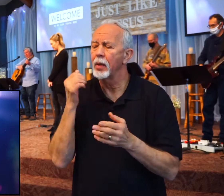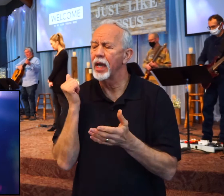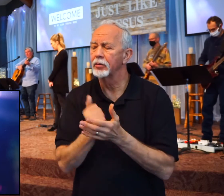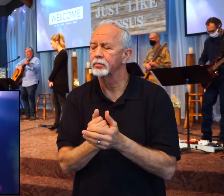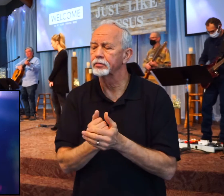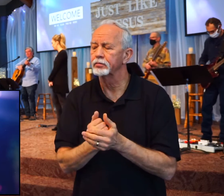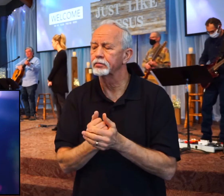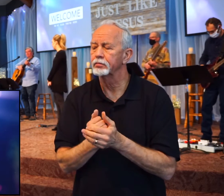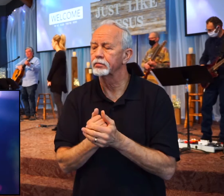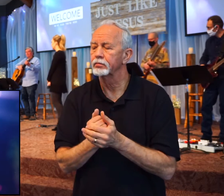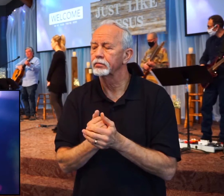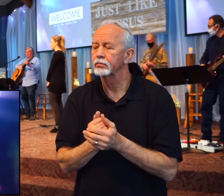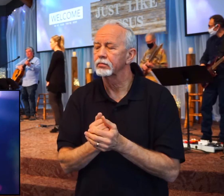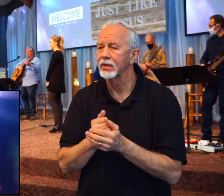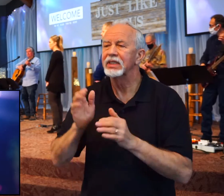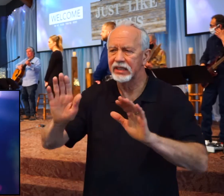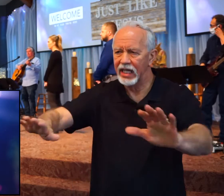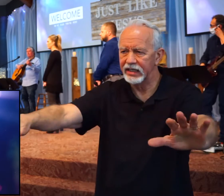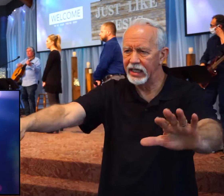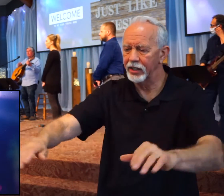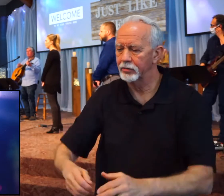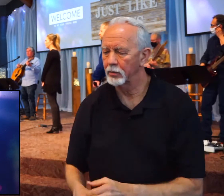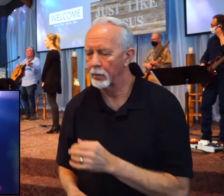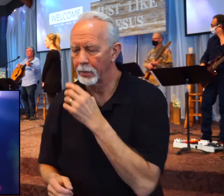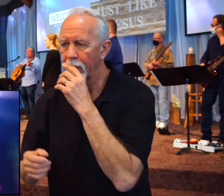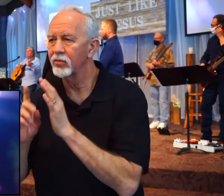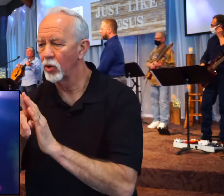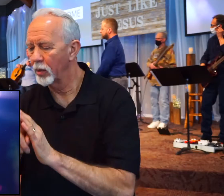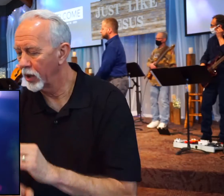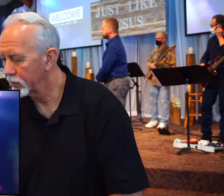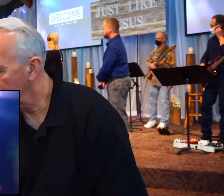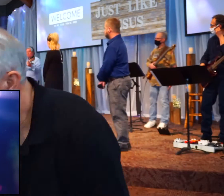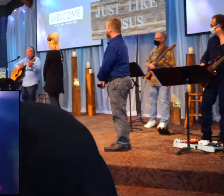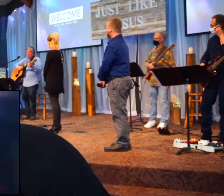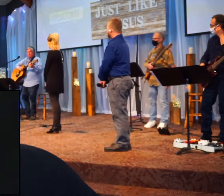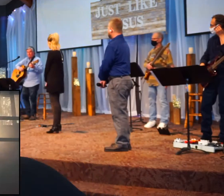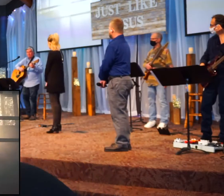amen. Please stay sitting for a video.